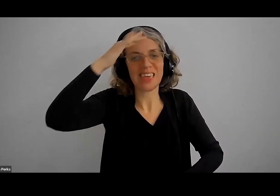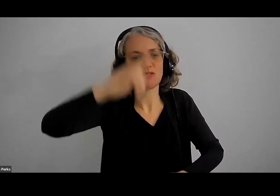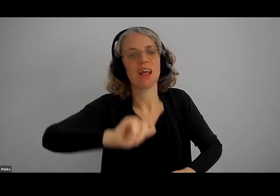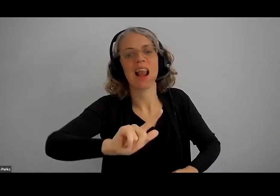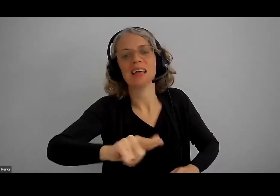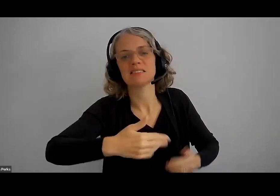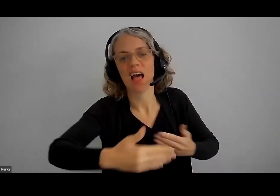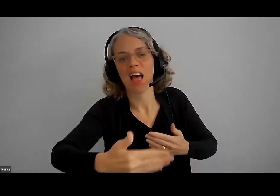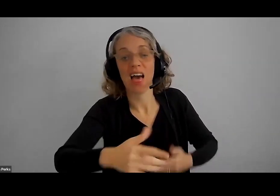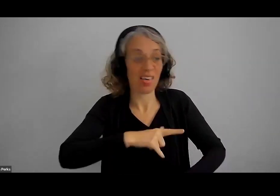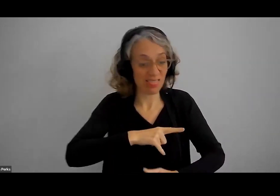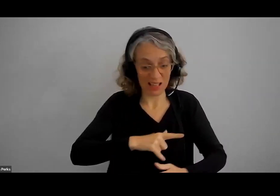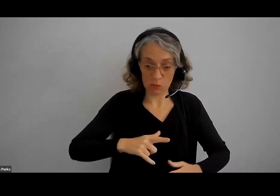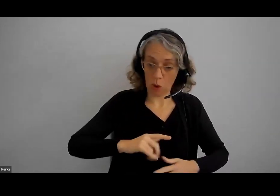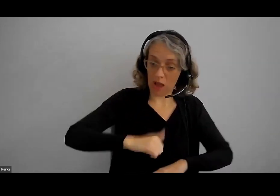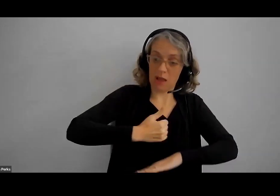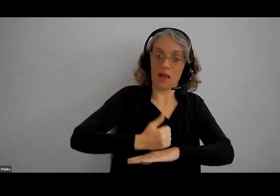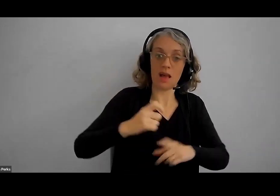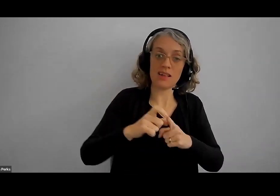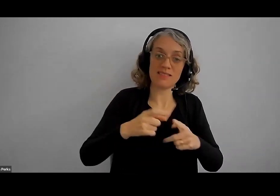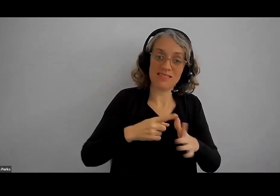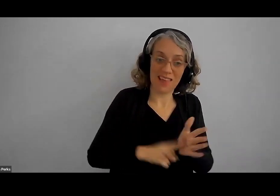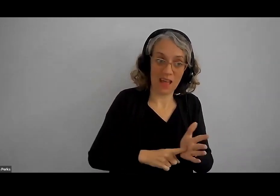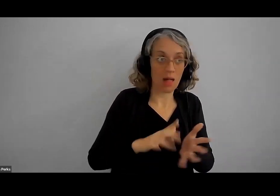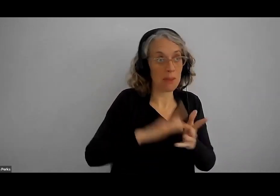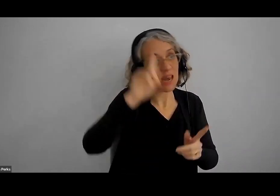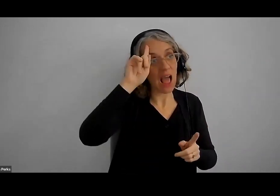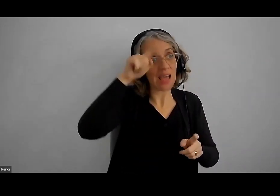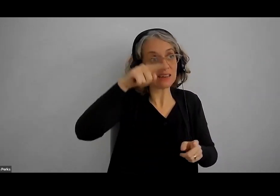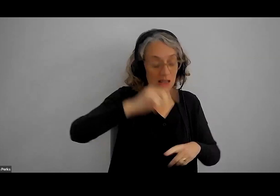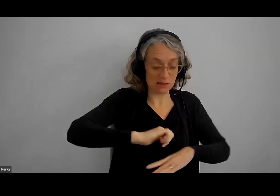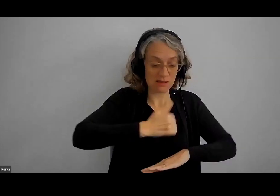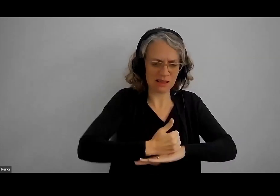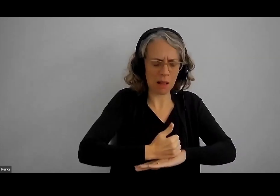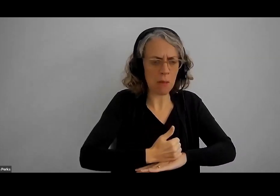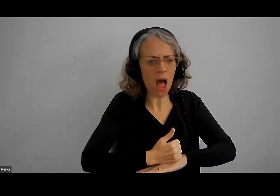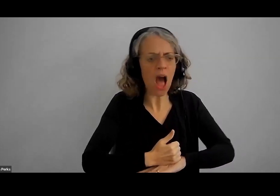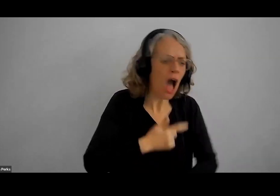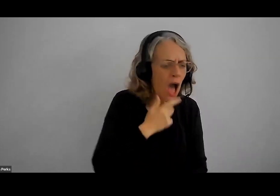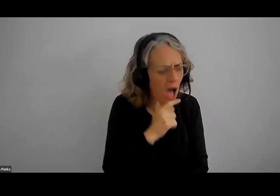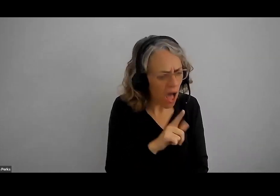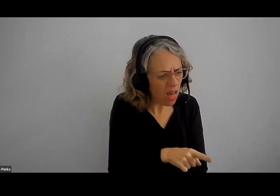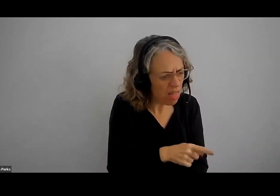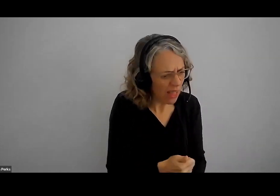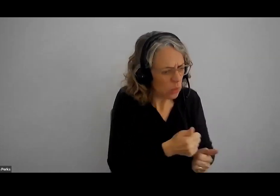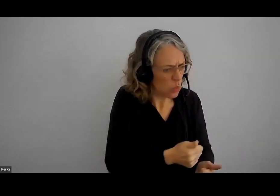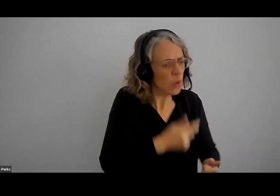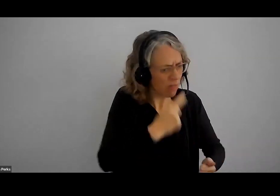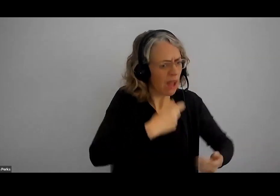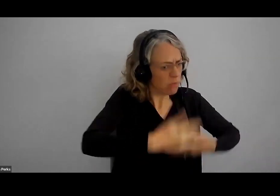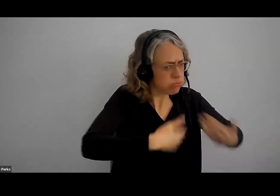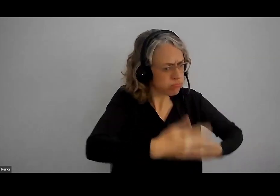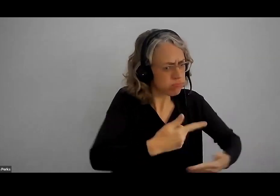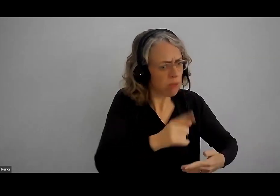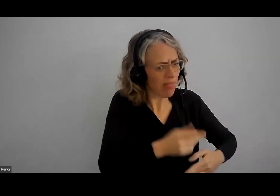we co-founded Deal, to put these ideas into action and ask what happens, what has traction, what takes off, what gets resistance, what works,